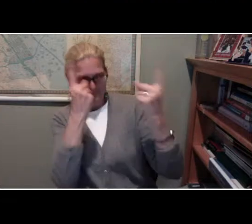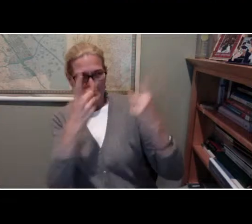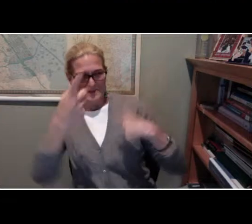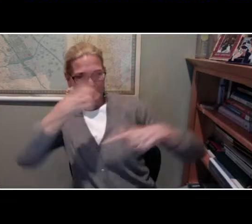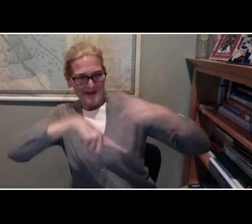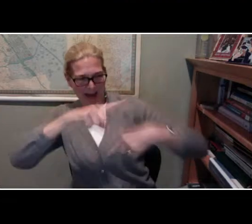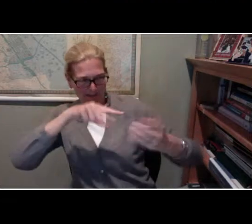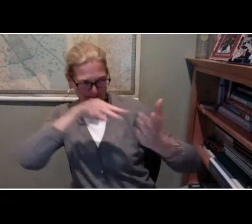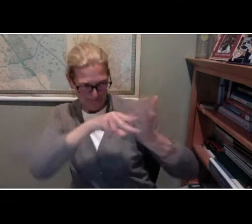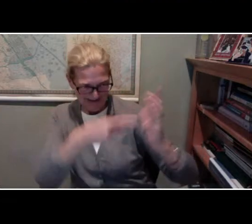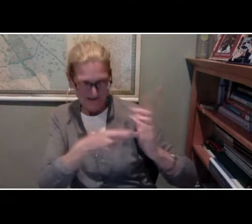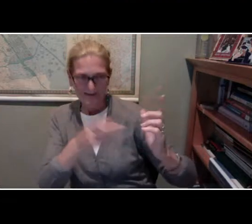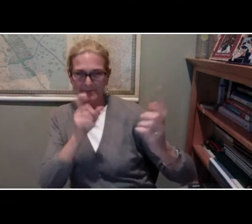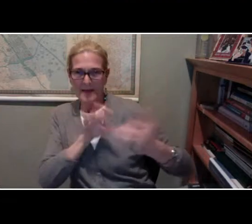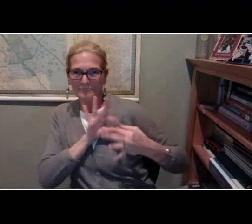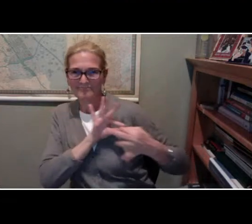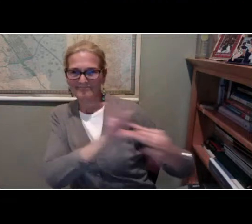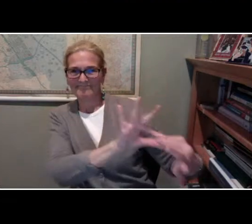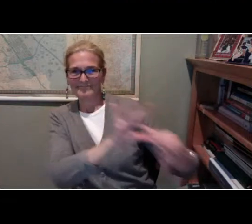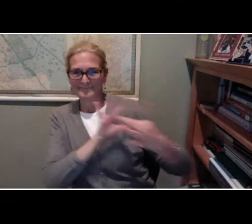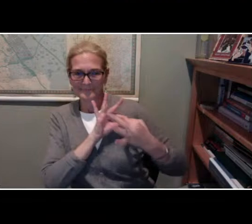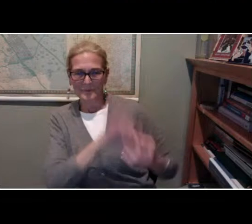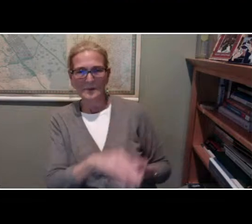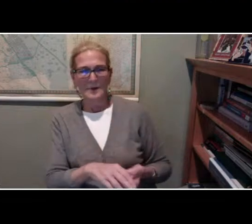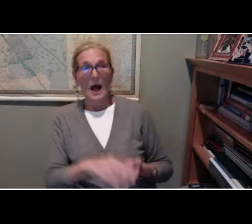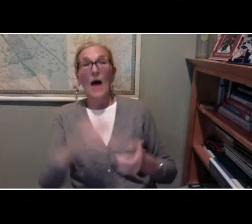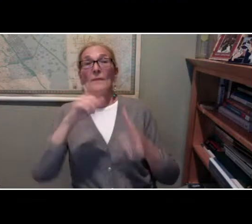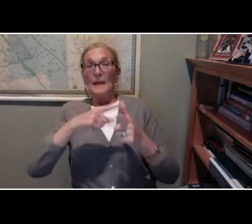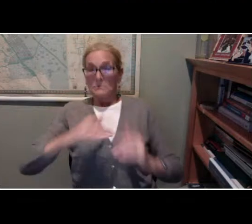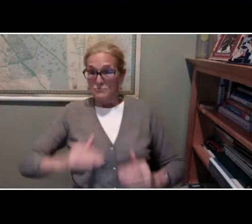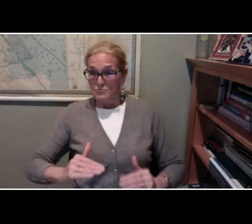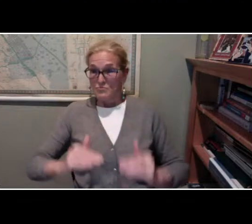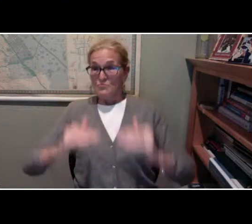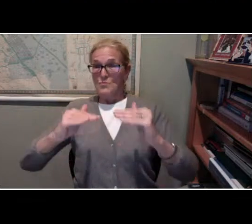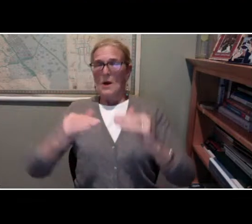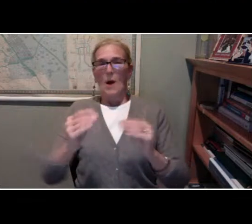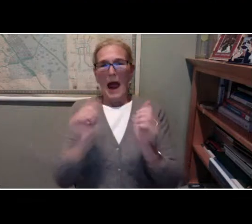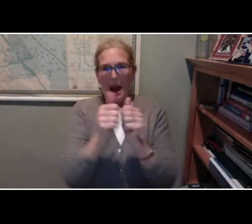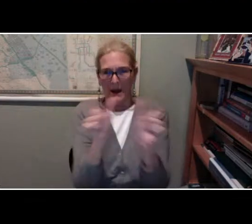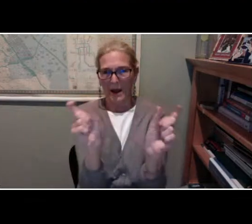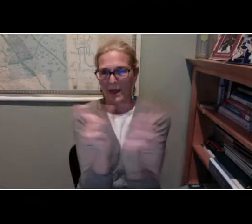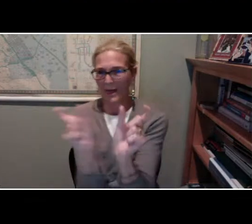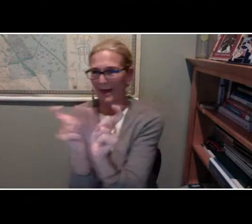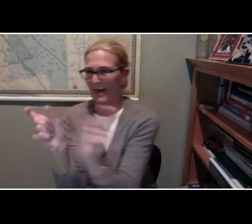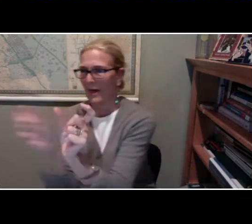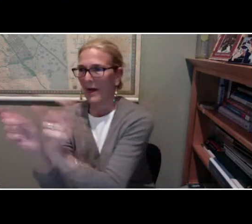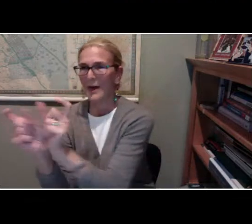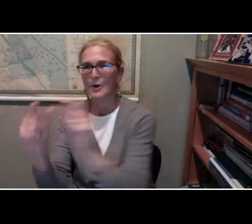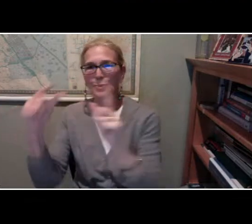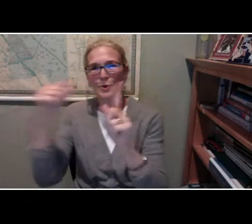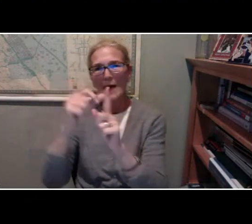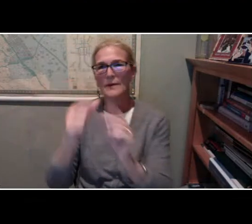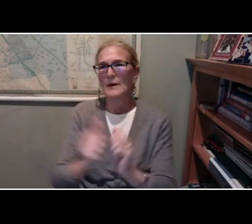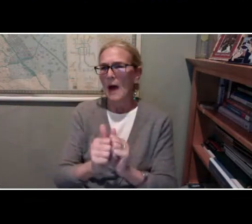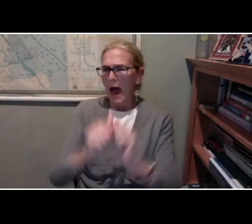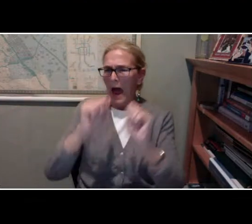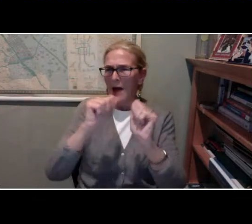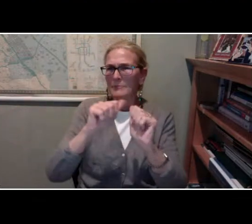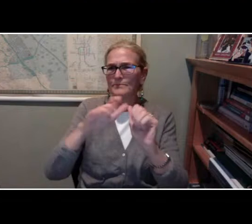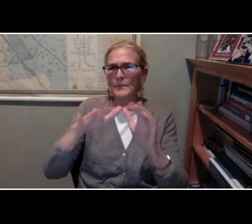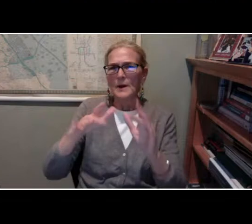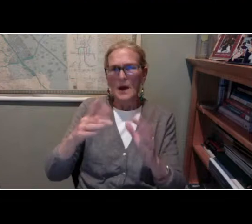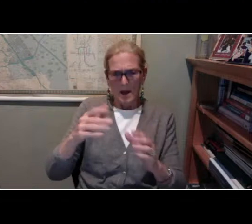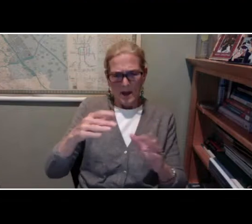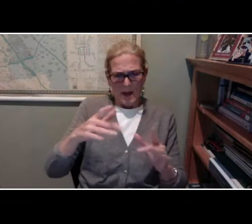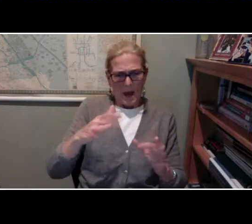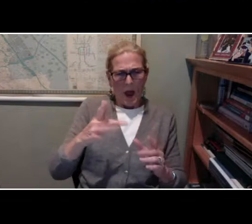It's shared rules, shared meaning. So it's within communications with